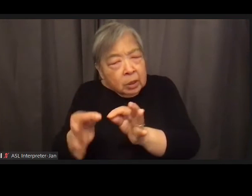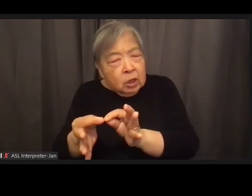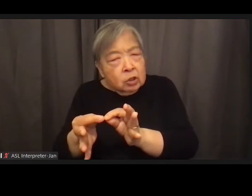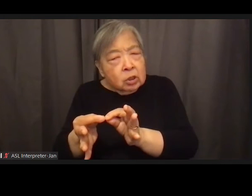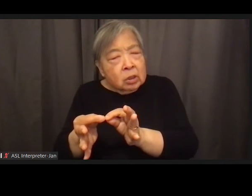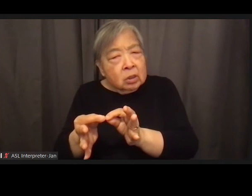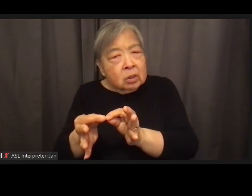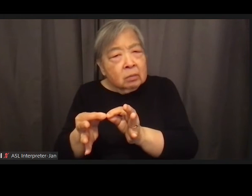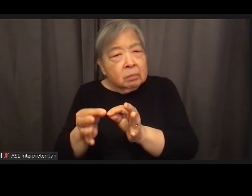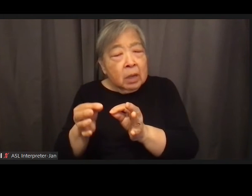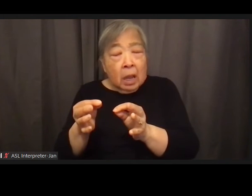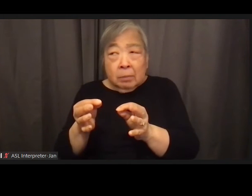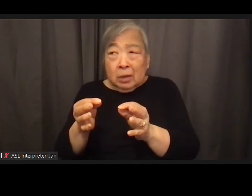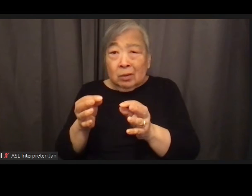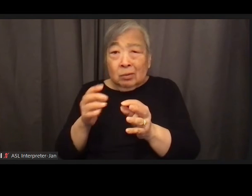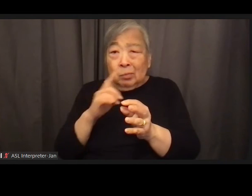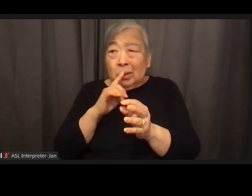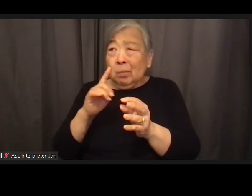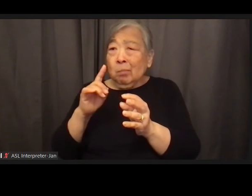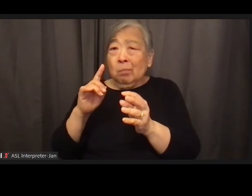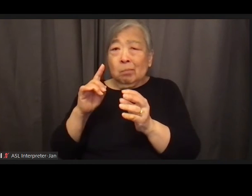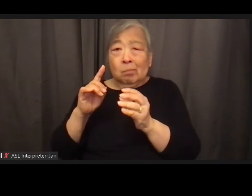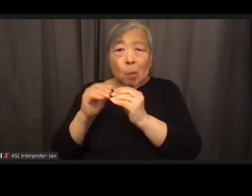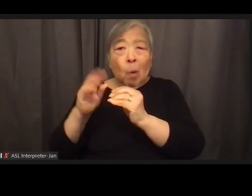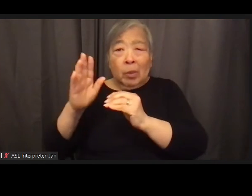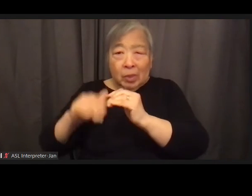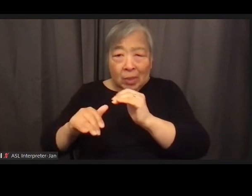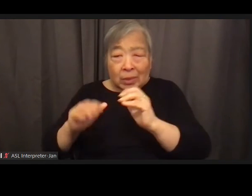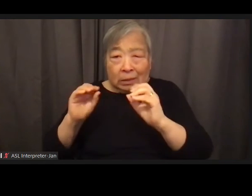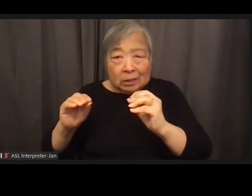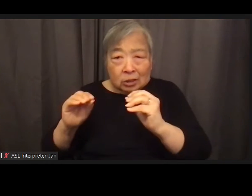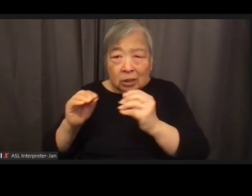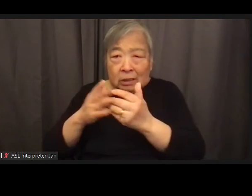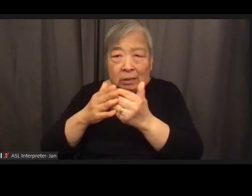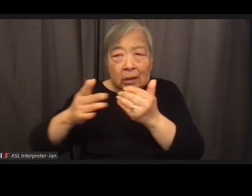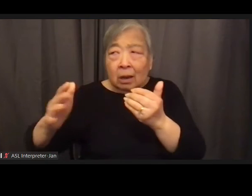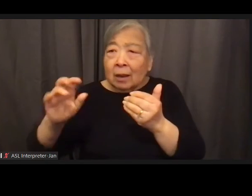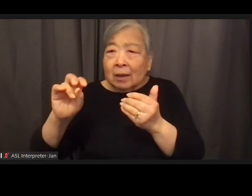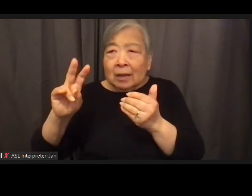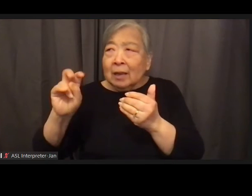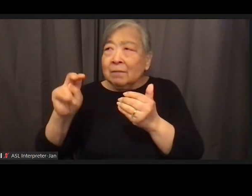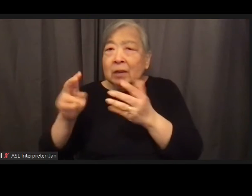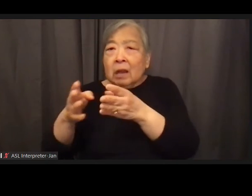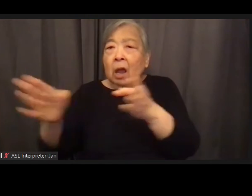it goes beyond the teaching to almost like public knowledge.